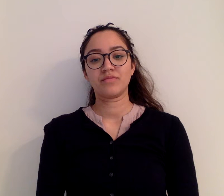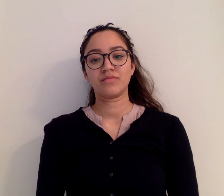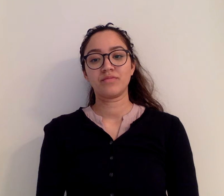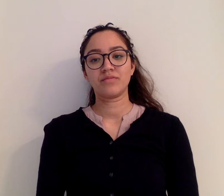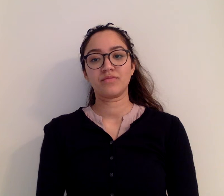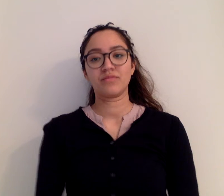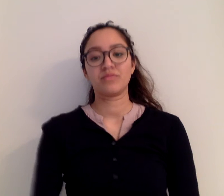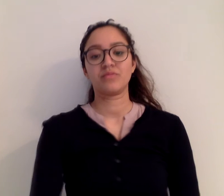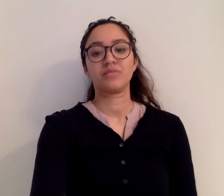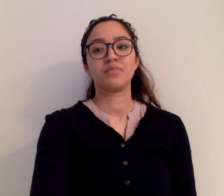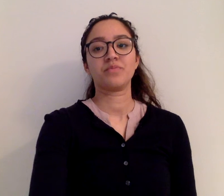elevation.